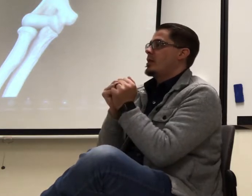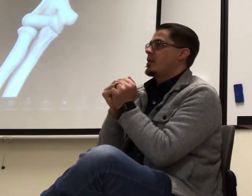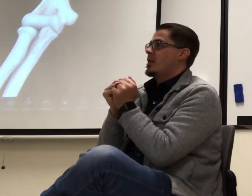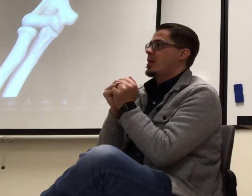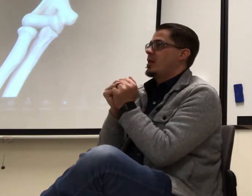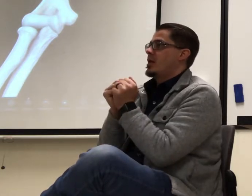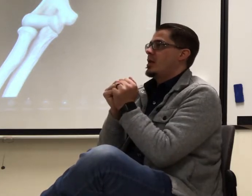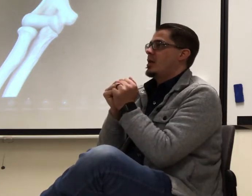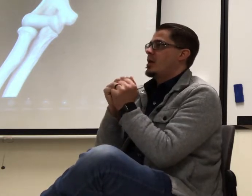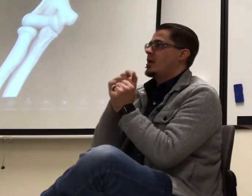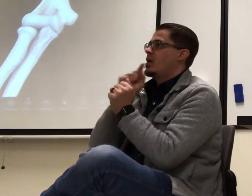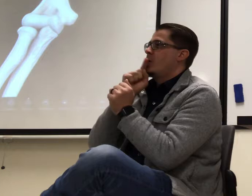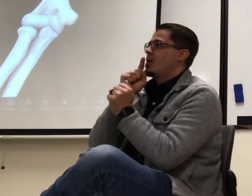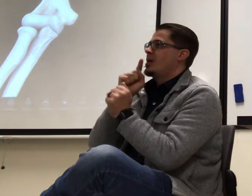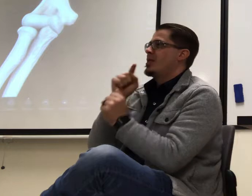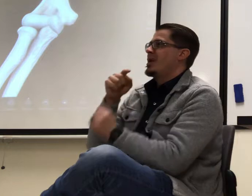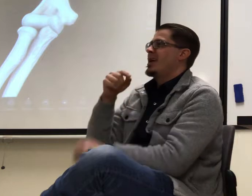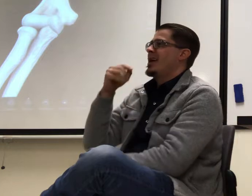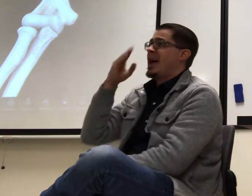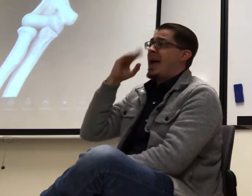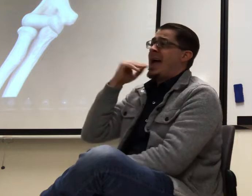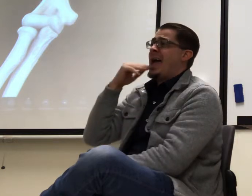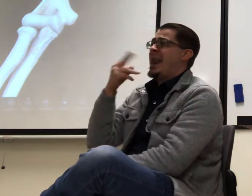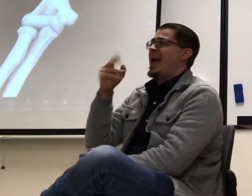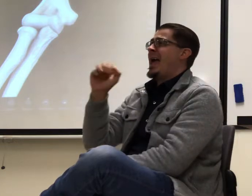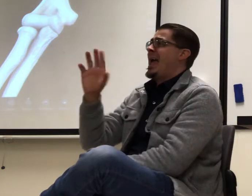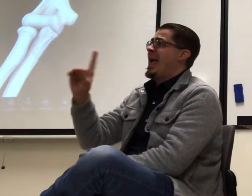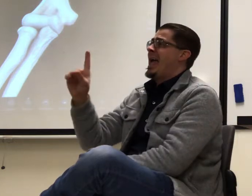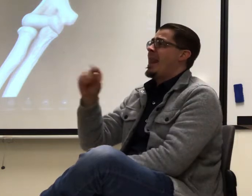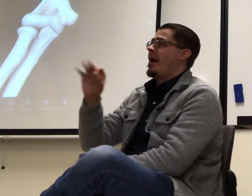with pretty much the head of radius.